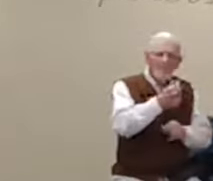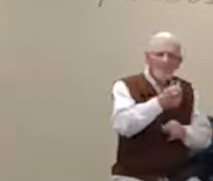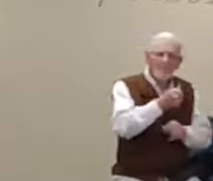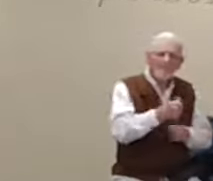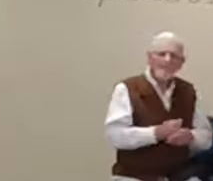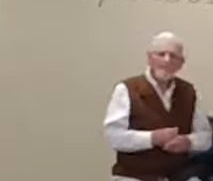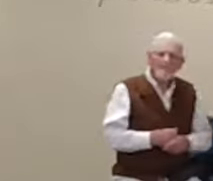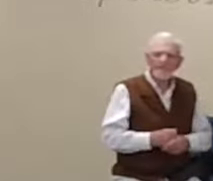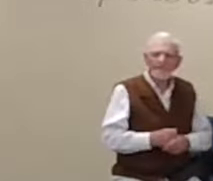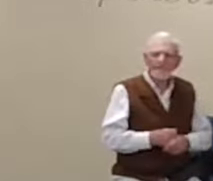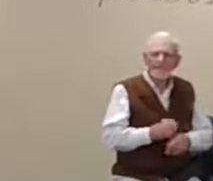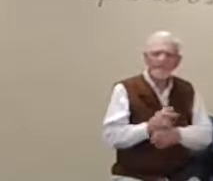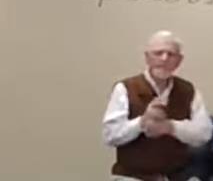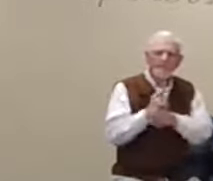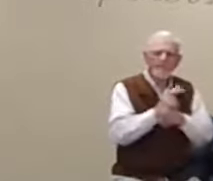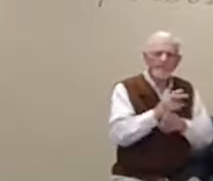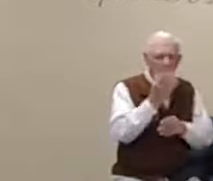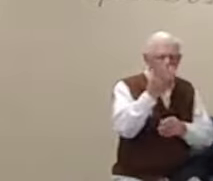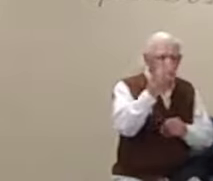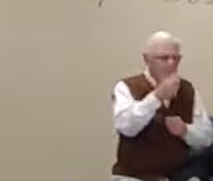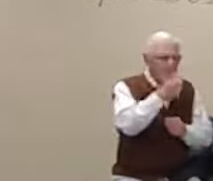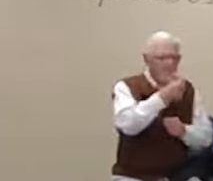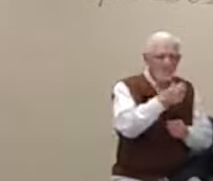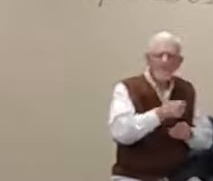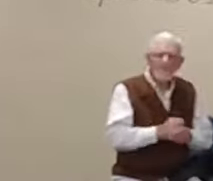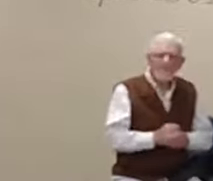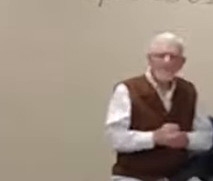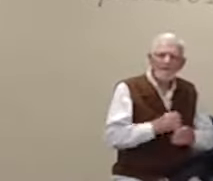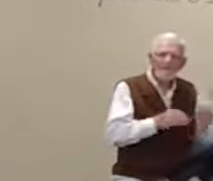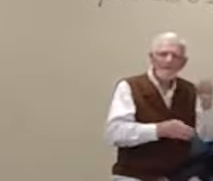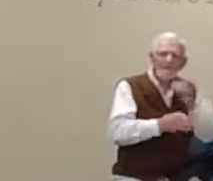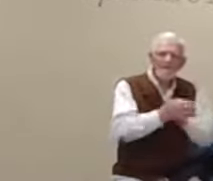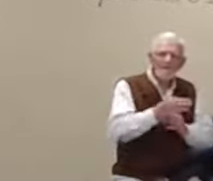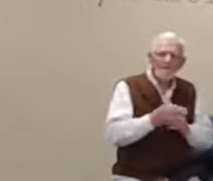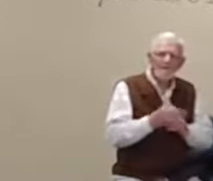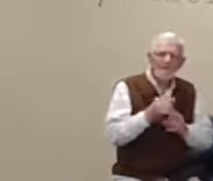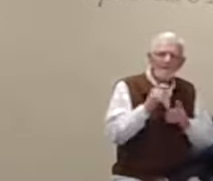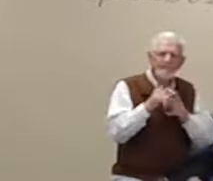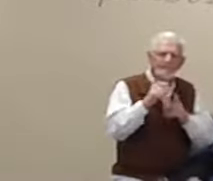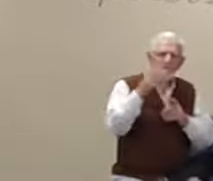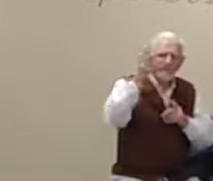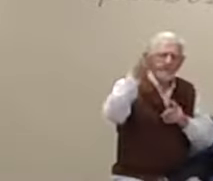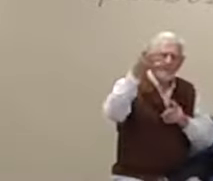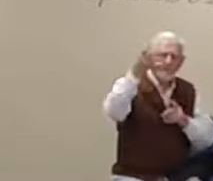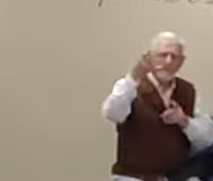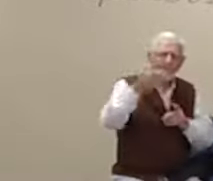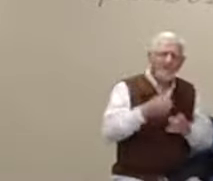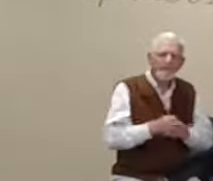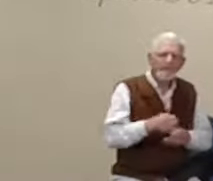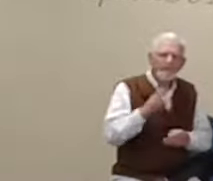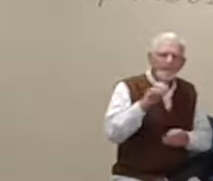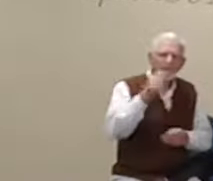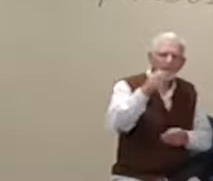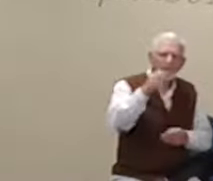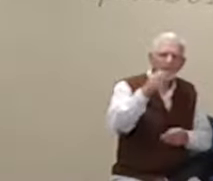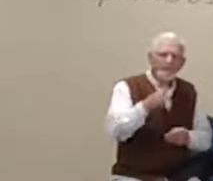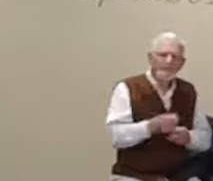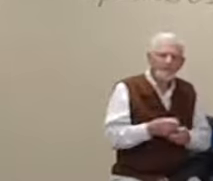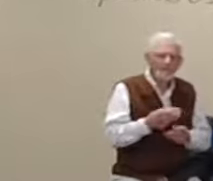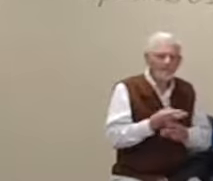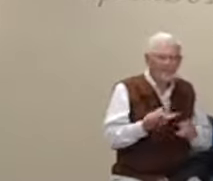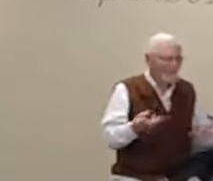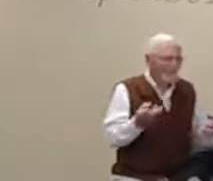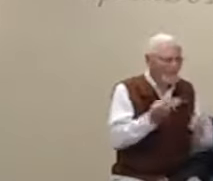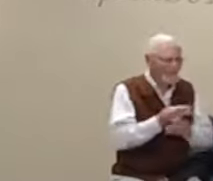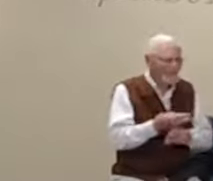you know, the universities, know thyself, you know, the existentialists, you know, express thyself, you know, just be yourself, which is the worst advice